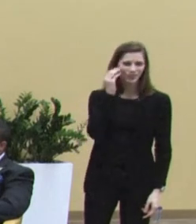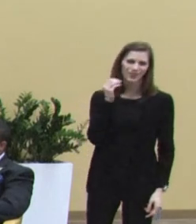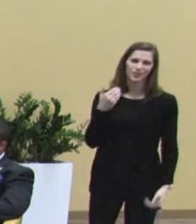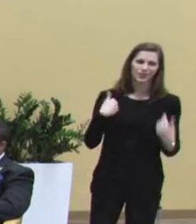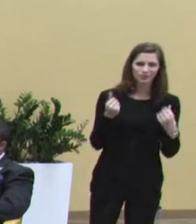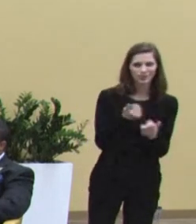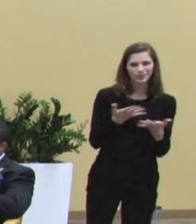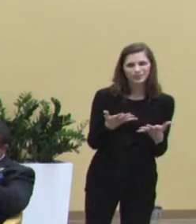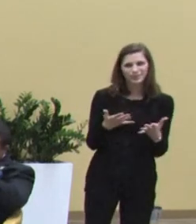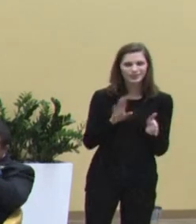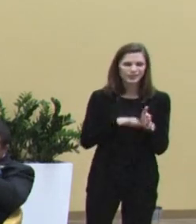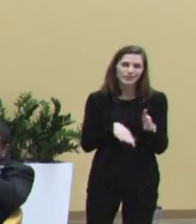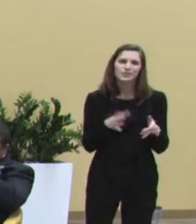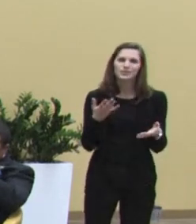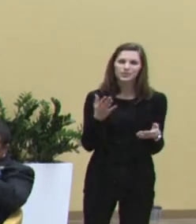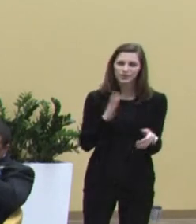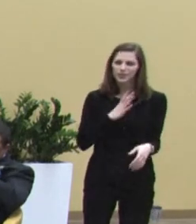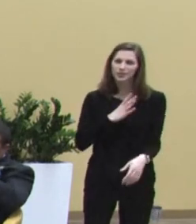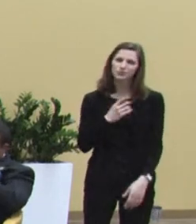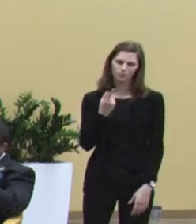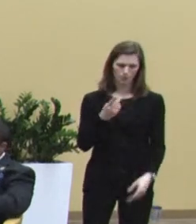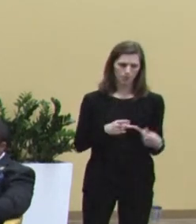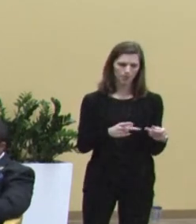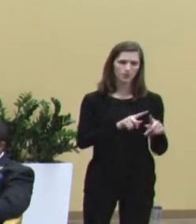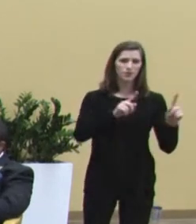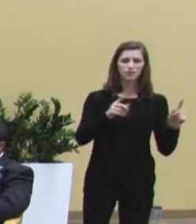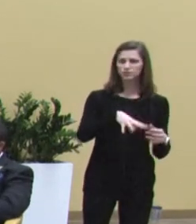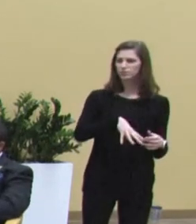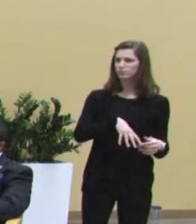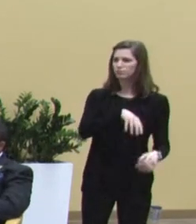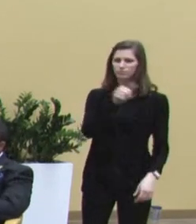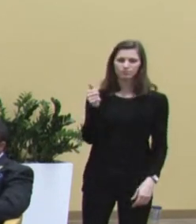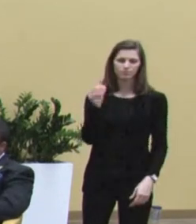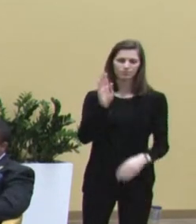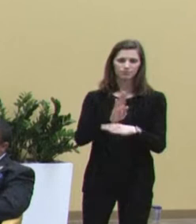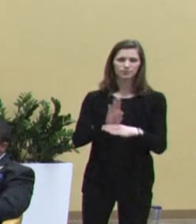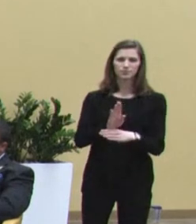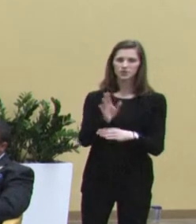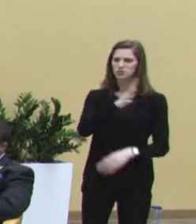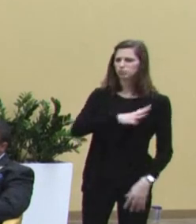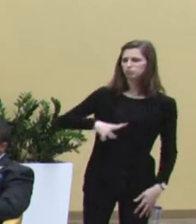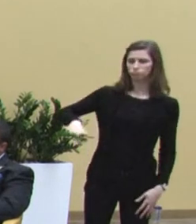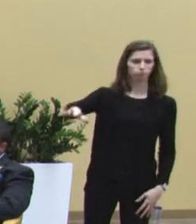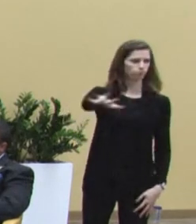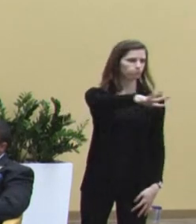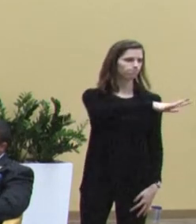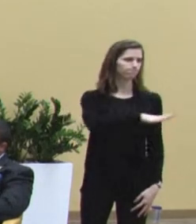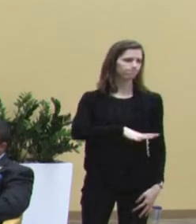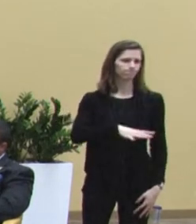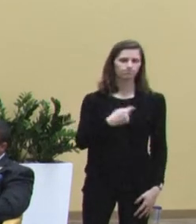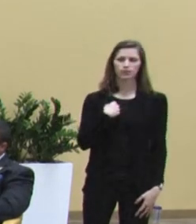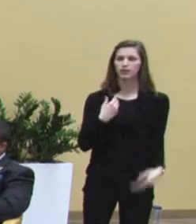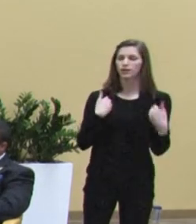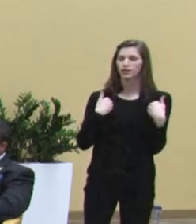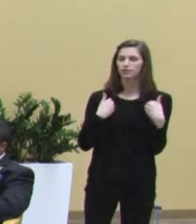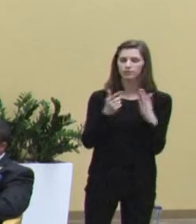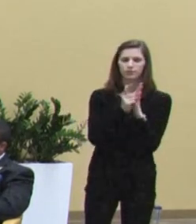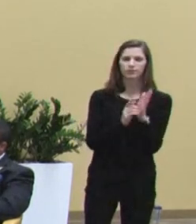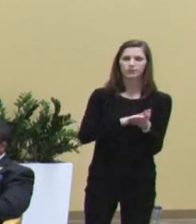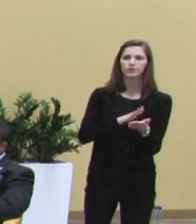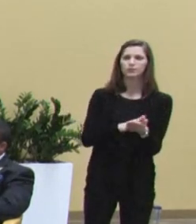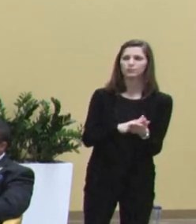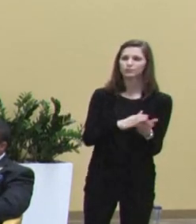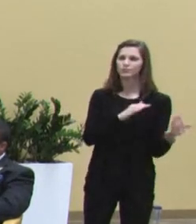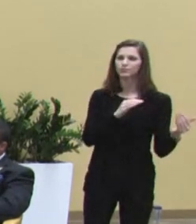can get everything that you need in one place. But there are a lot of businesses out there. I have a law school colleague who just